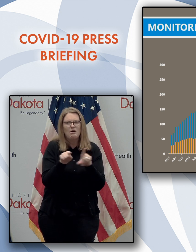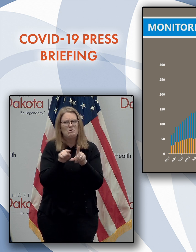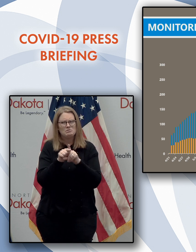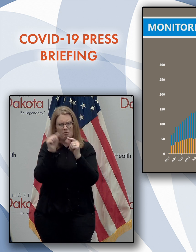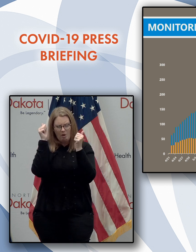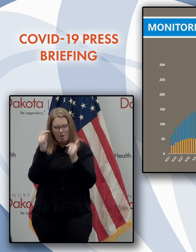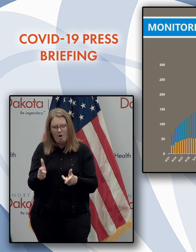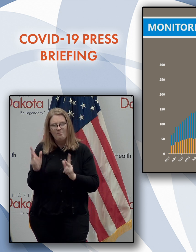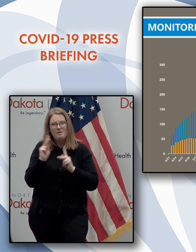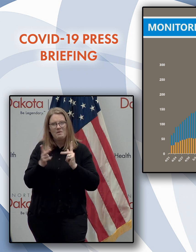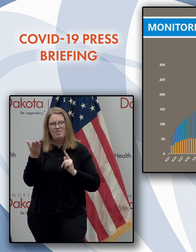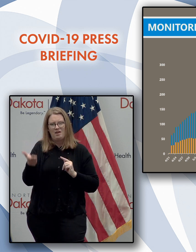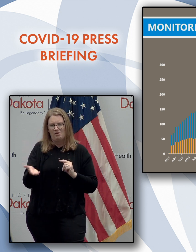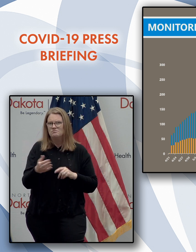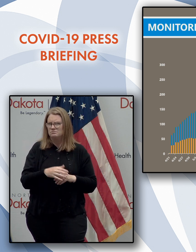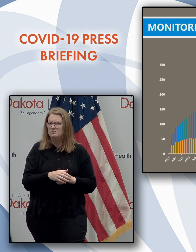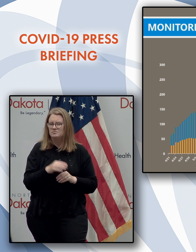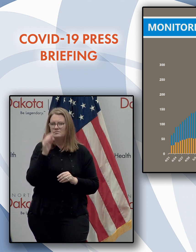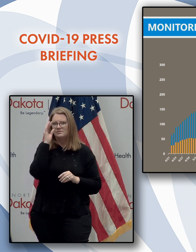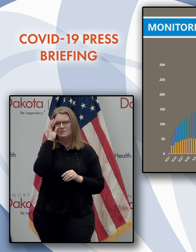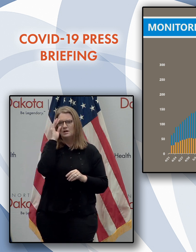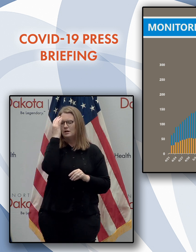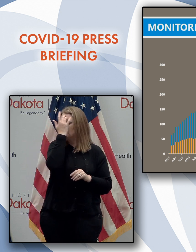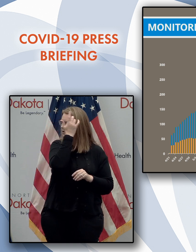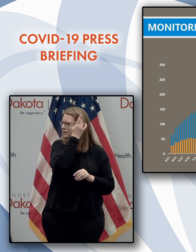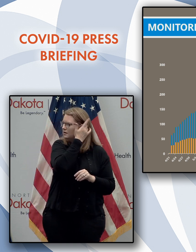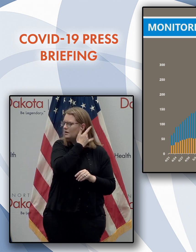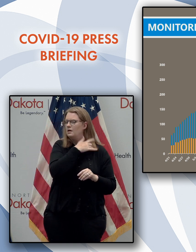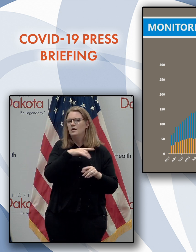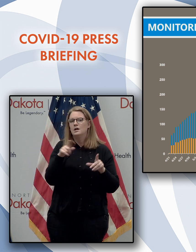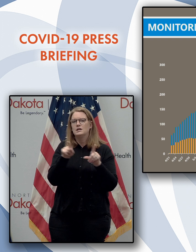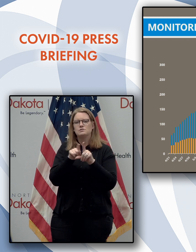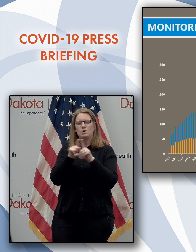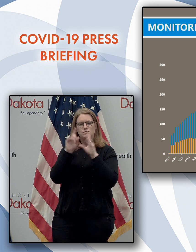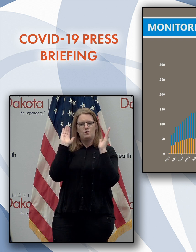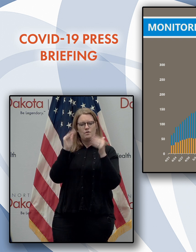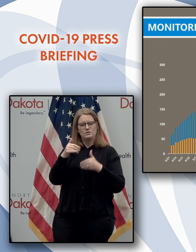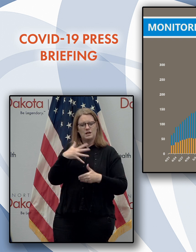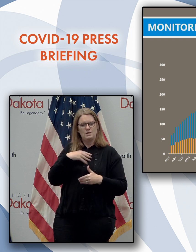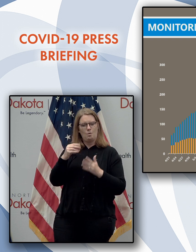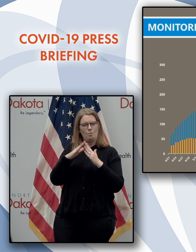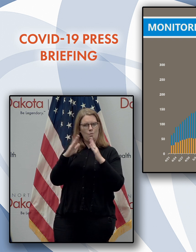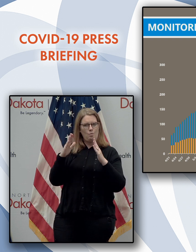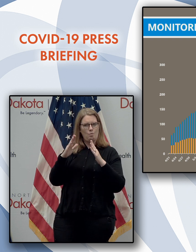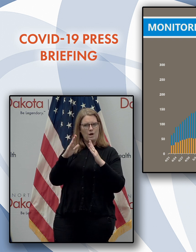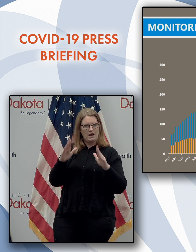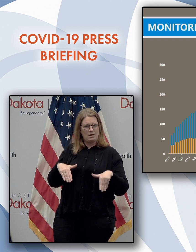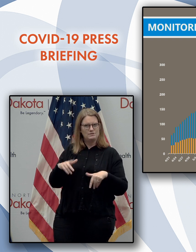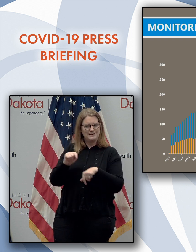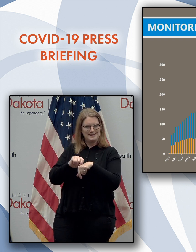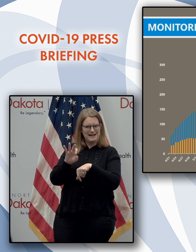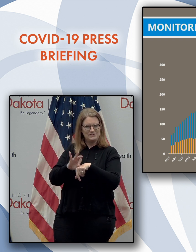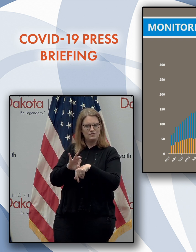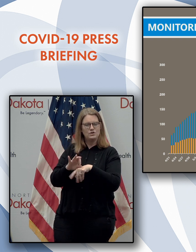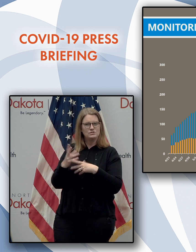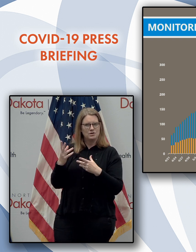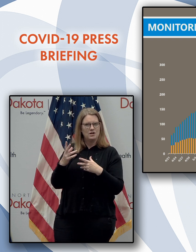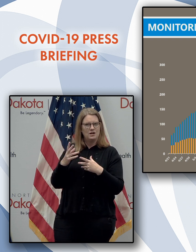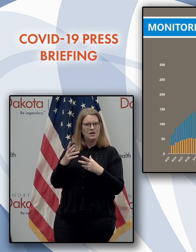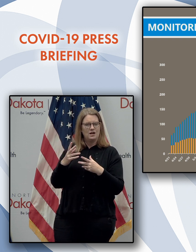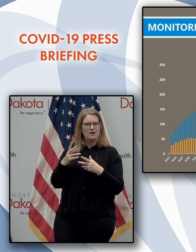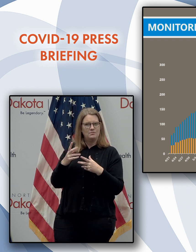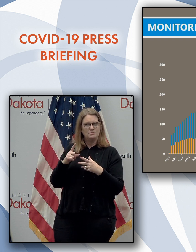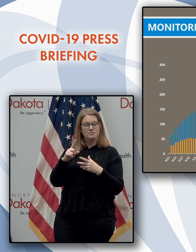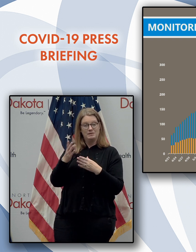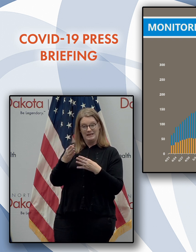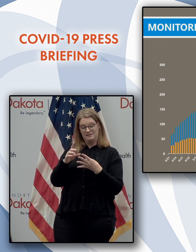those facilities. This also came up today. It's a big focus of the White House task force as well on long-term care, and there is an effort by